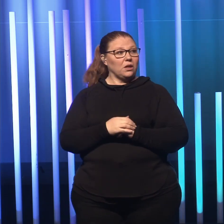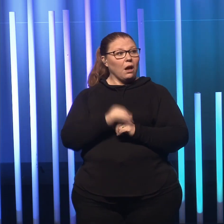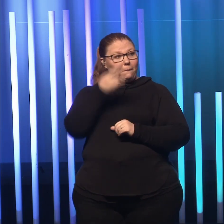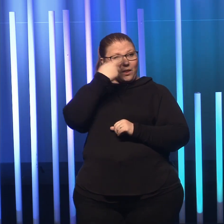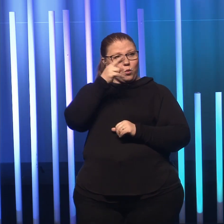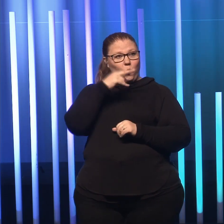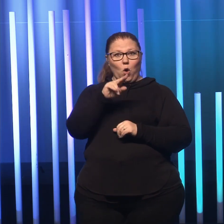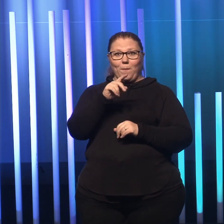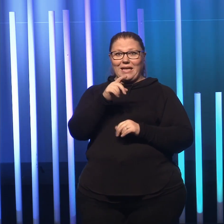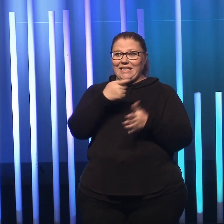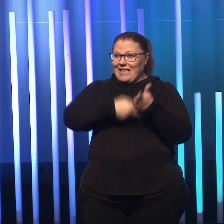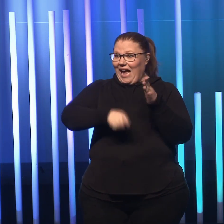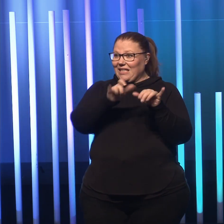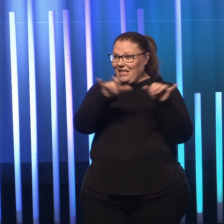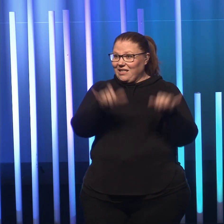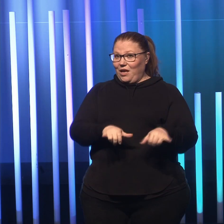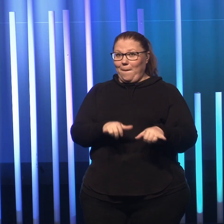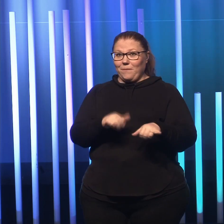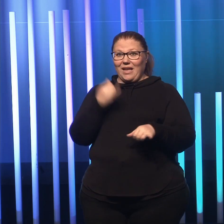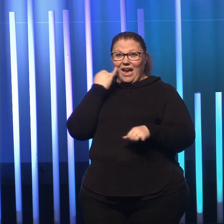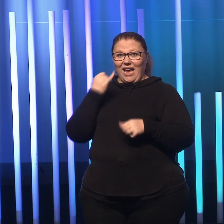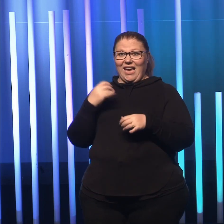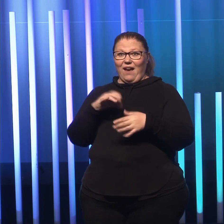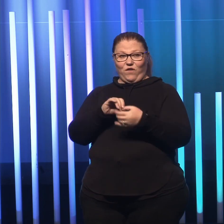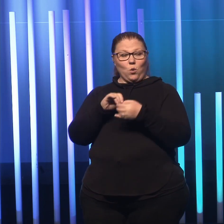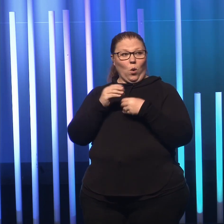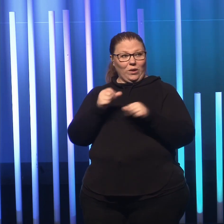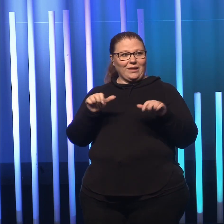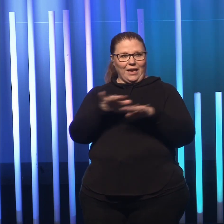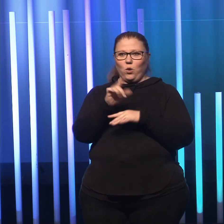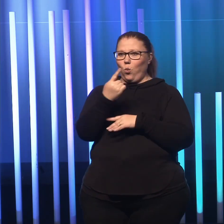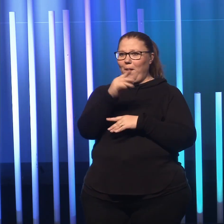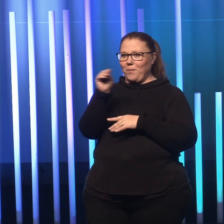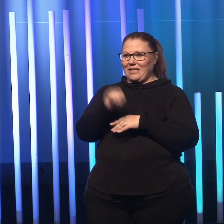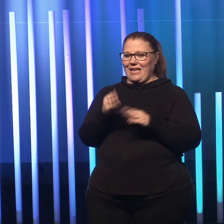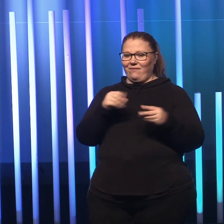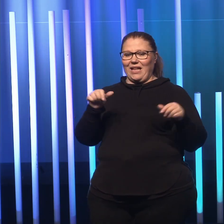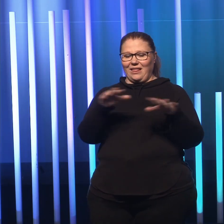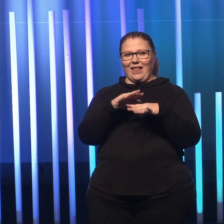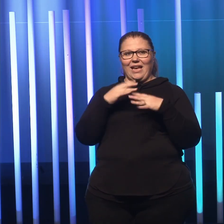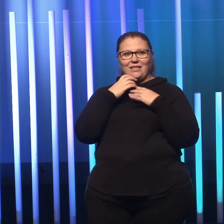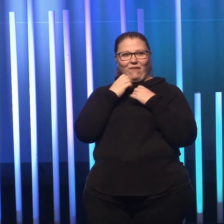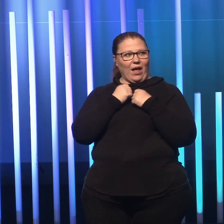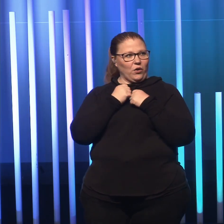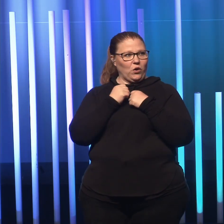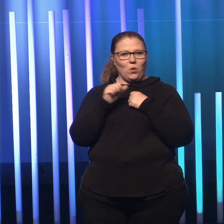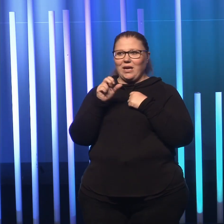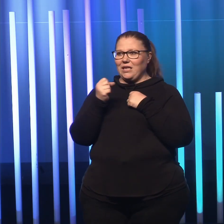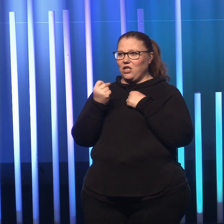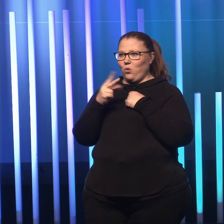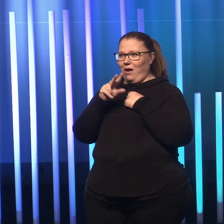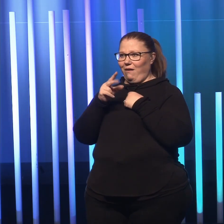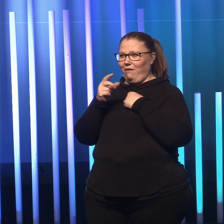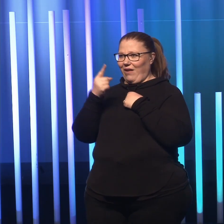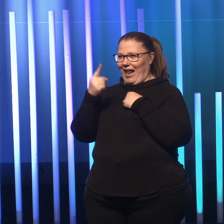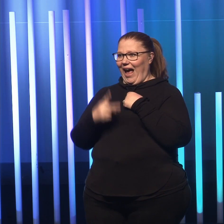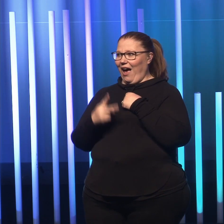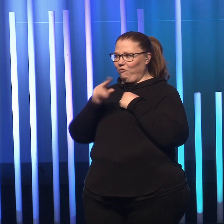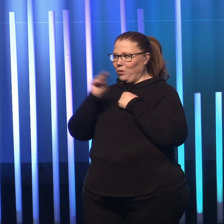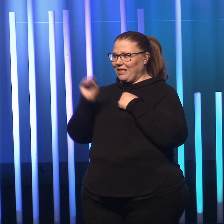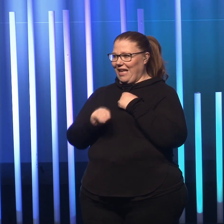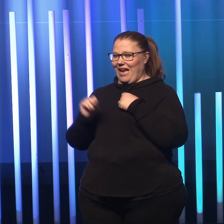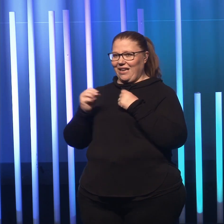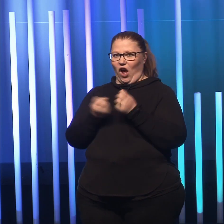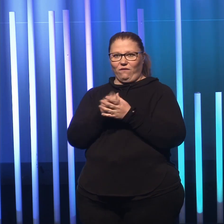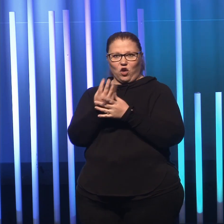tax system, if you owned land, was 1% of your land's value and 12.5% of your crop. So what does that